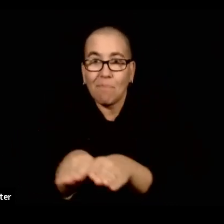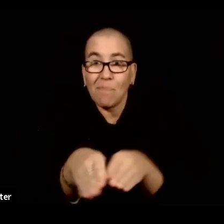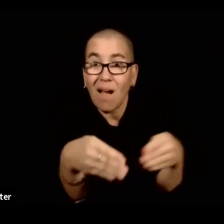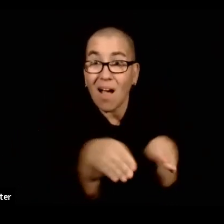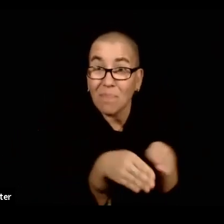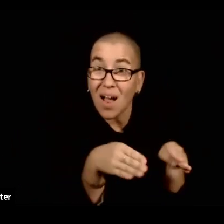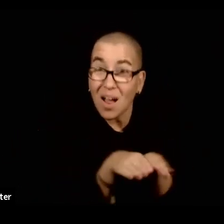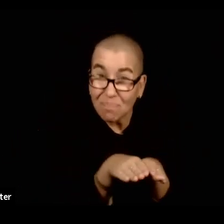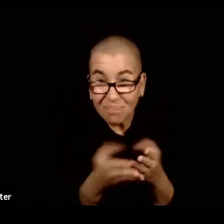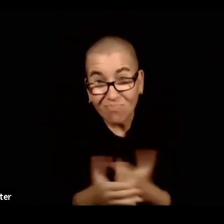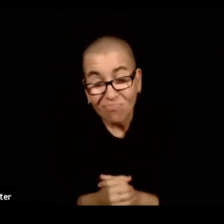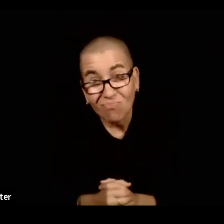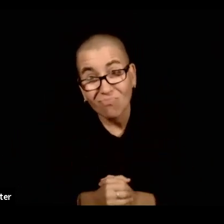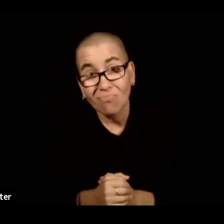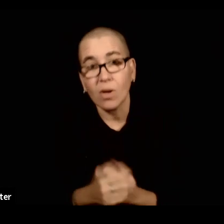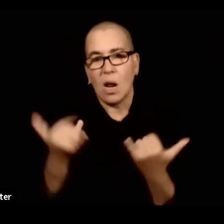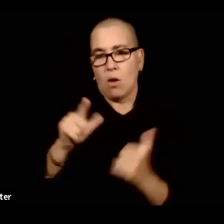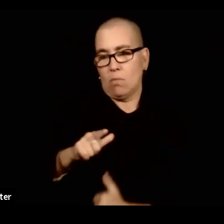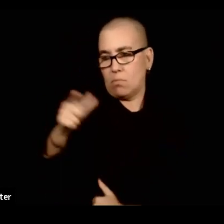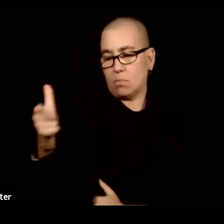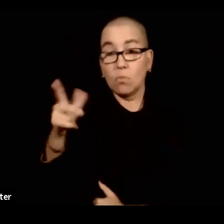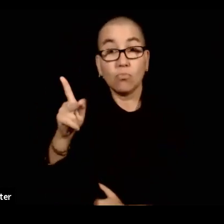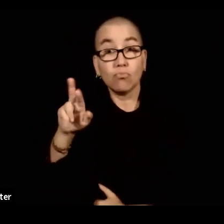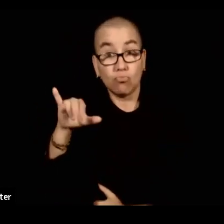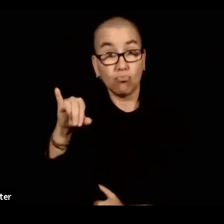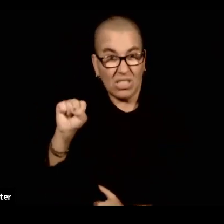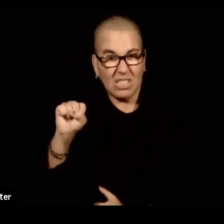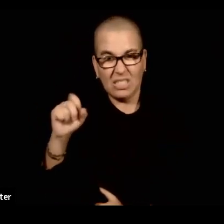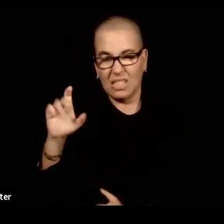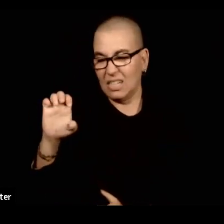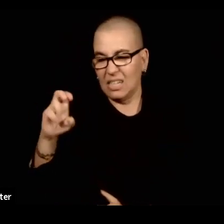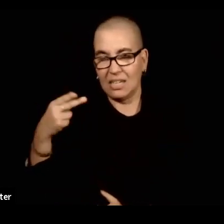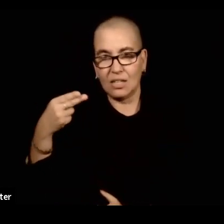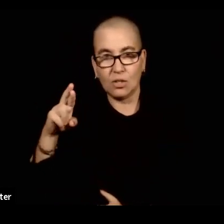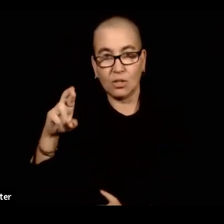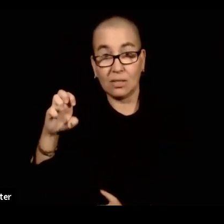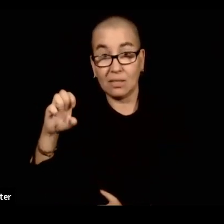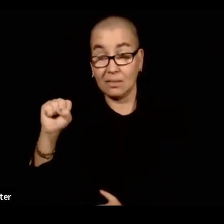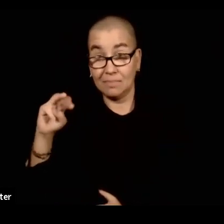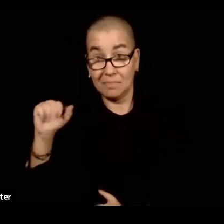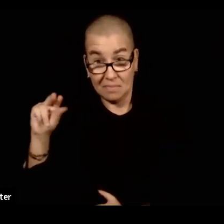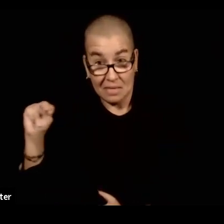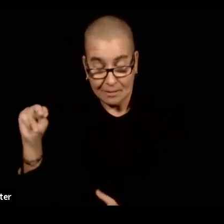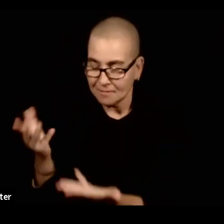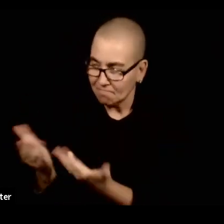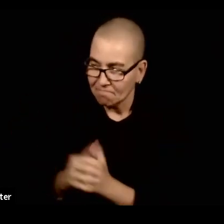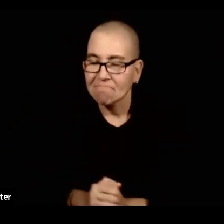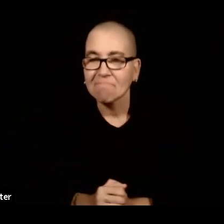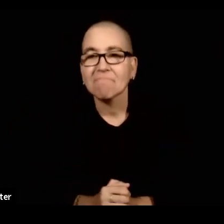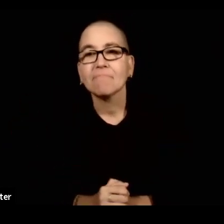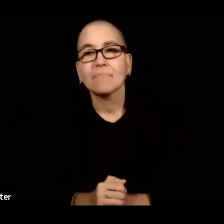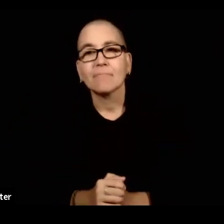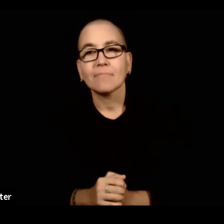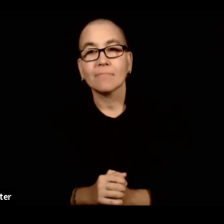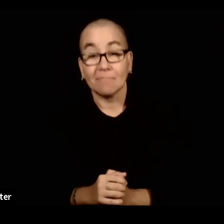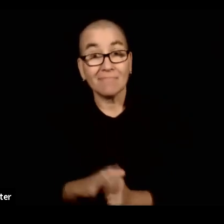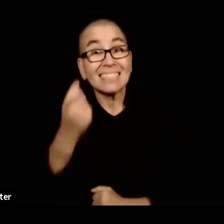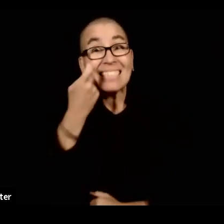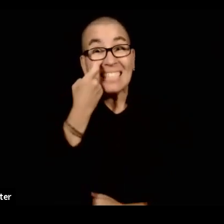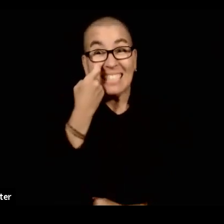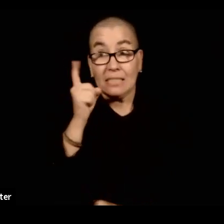Thank you, Commissioner. In late July, the federal government issued a call to action for plasma donations from people who